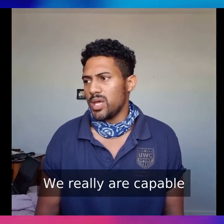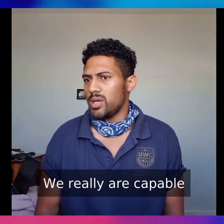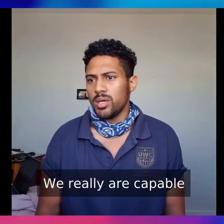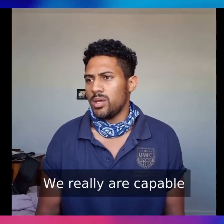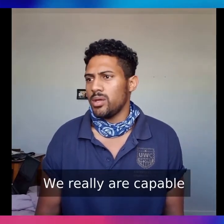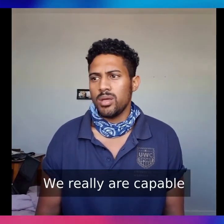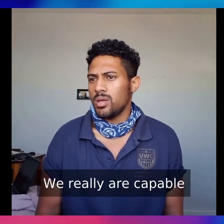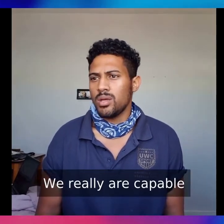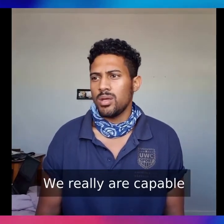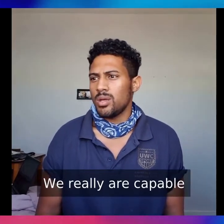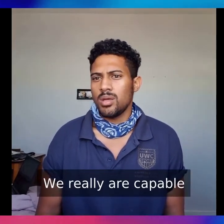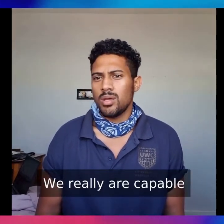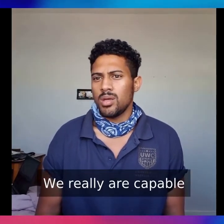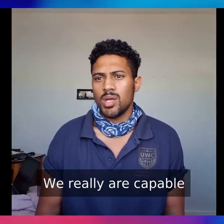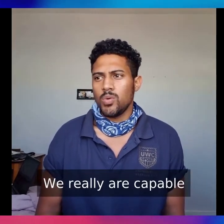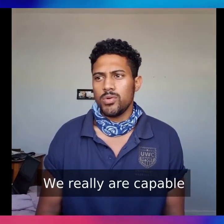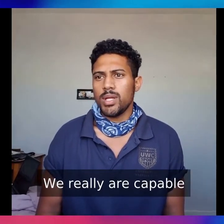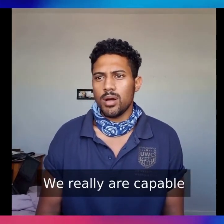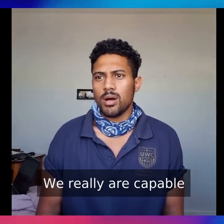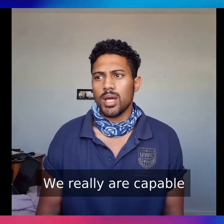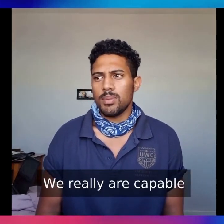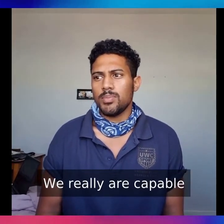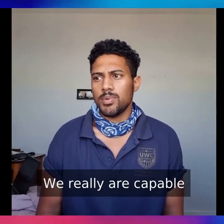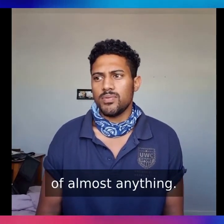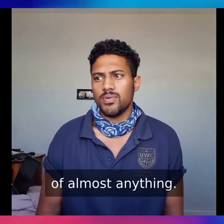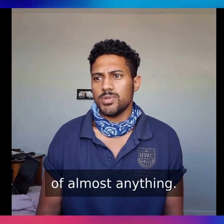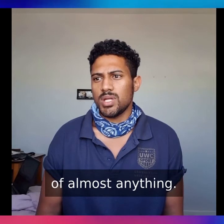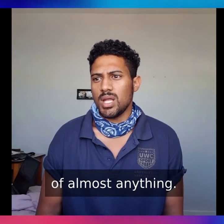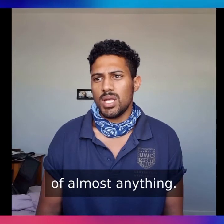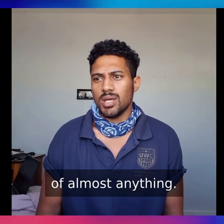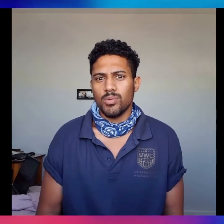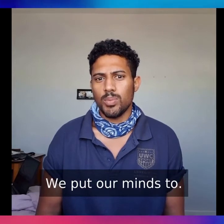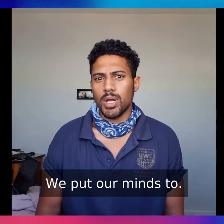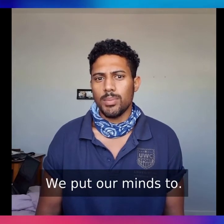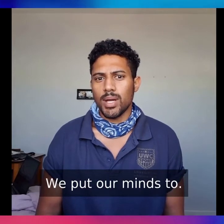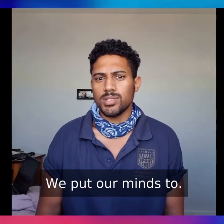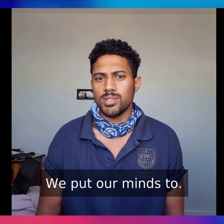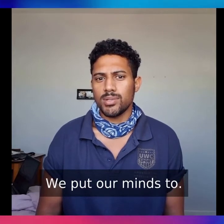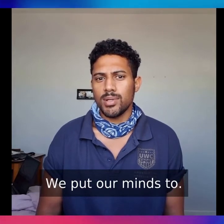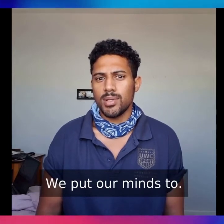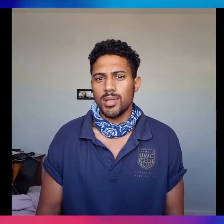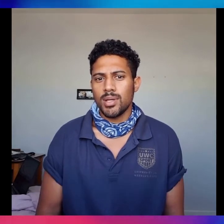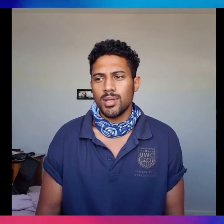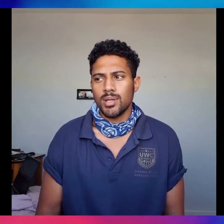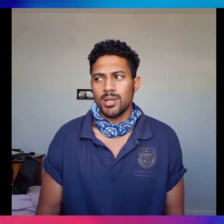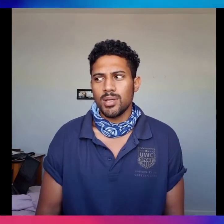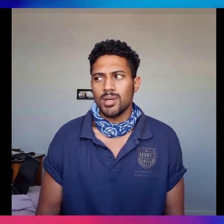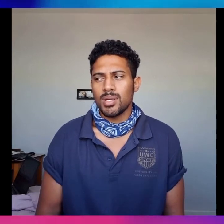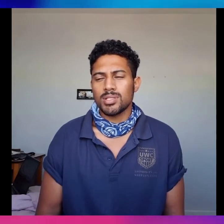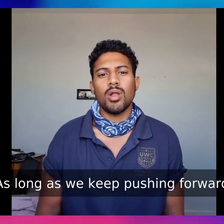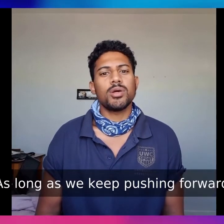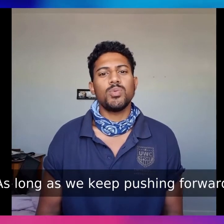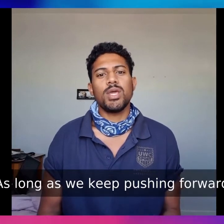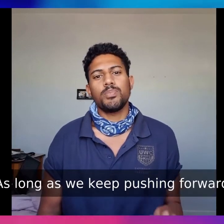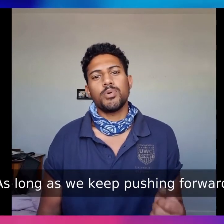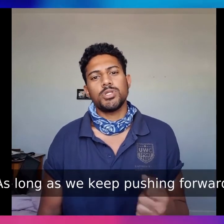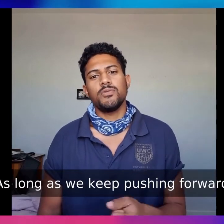we really are capable of almost anything we put our minds to, as long as we keep pushing